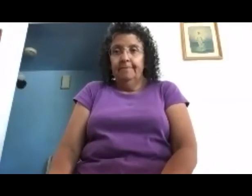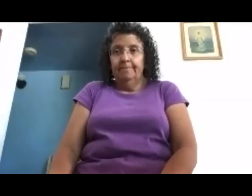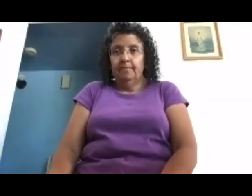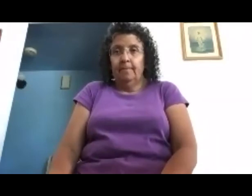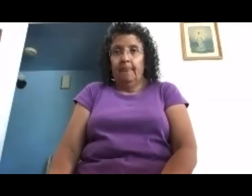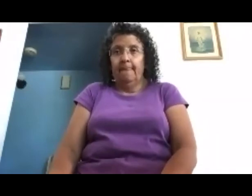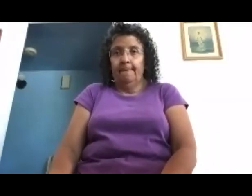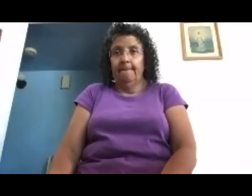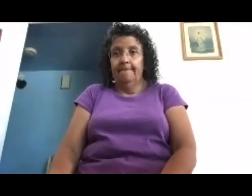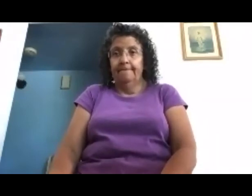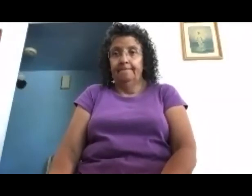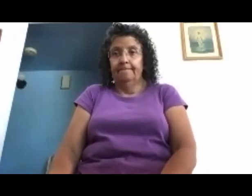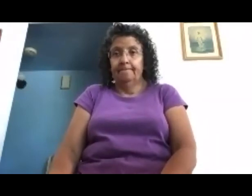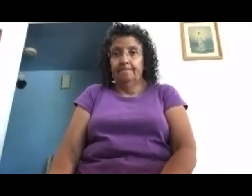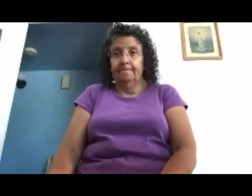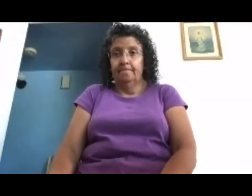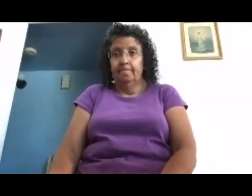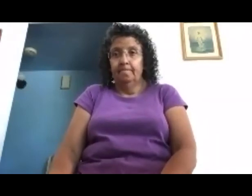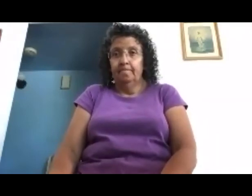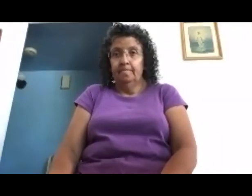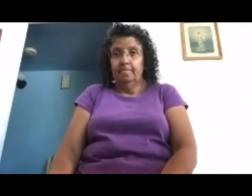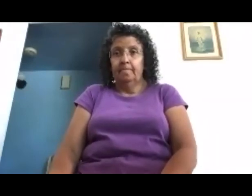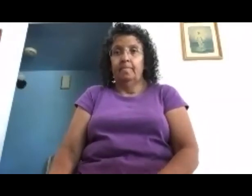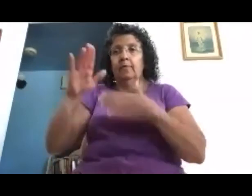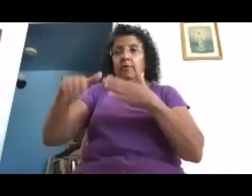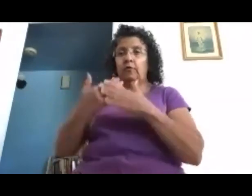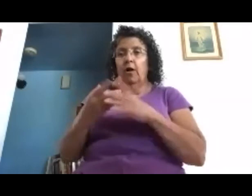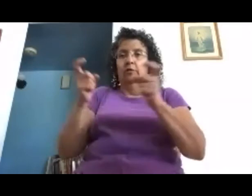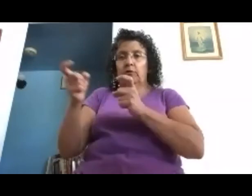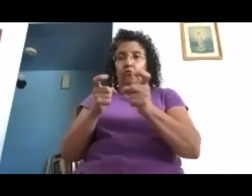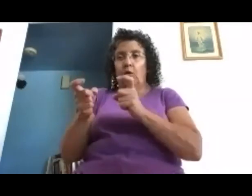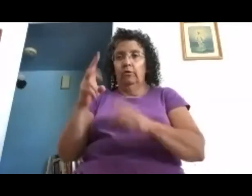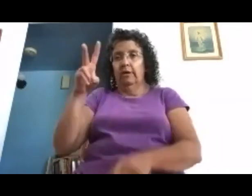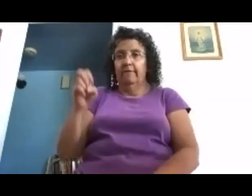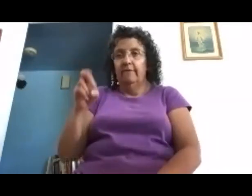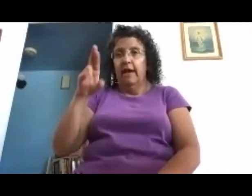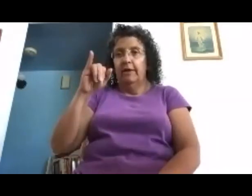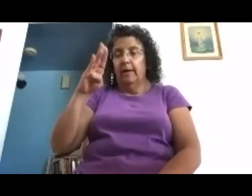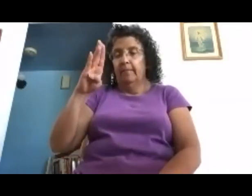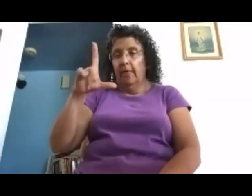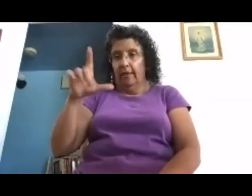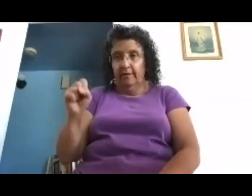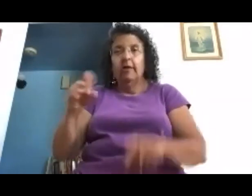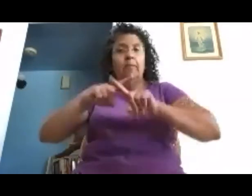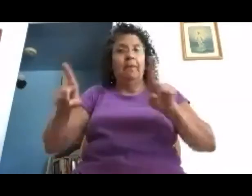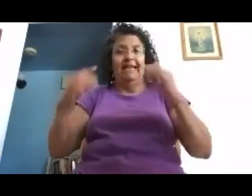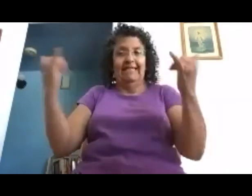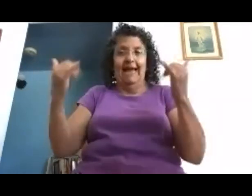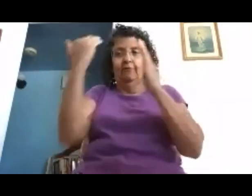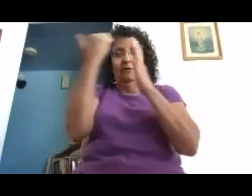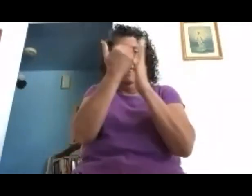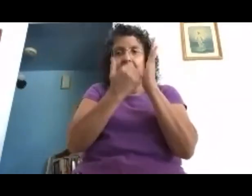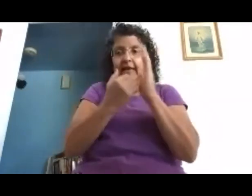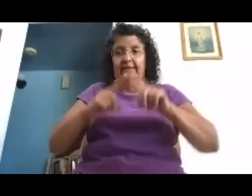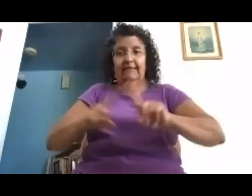controlled variables, but this time the list is different. Instead of changing